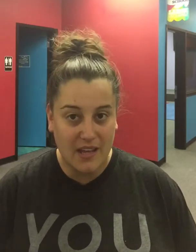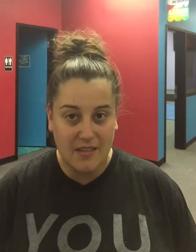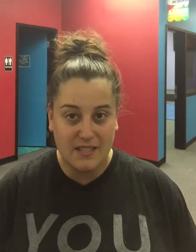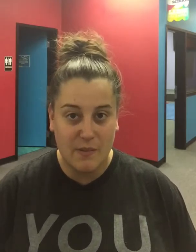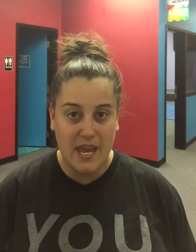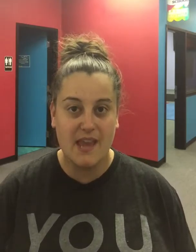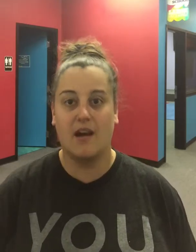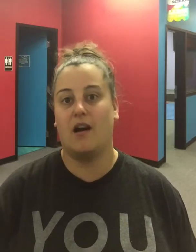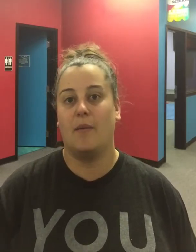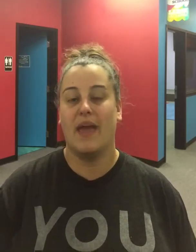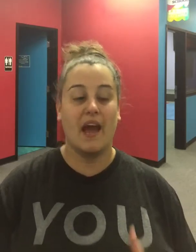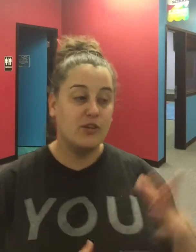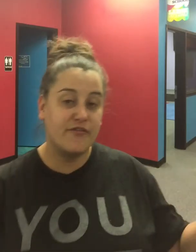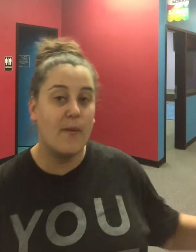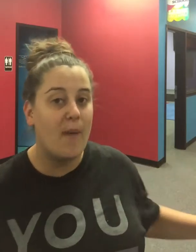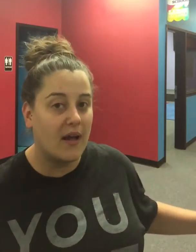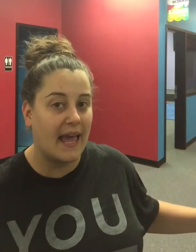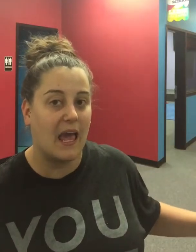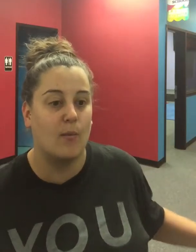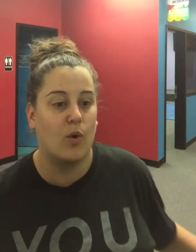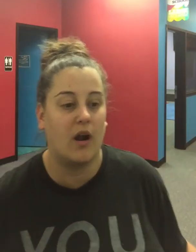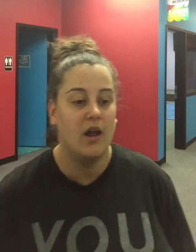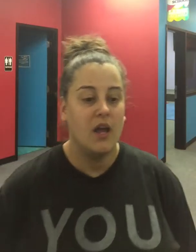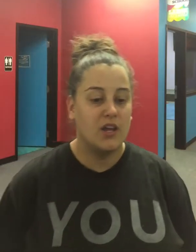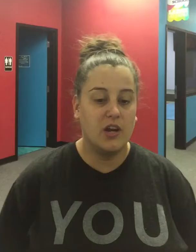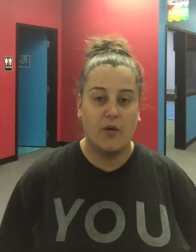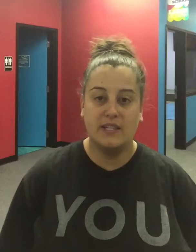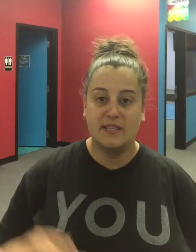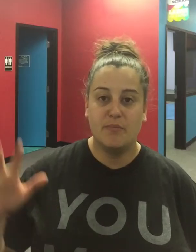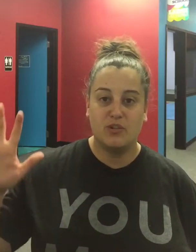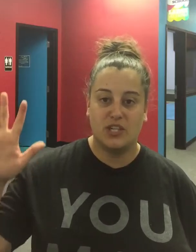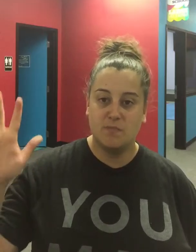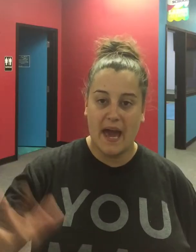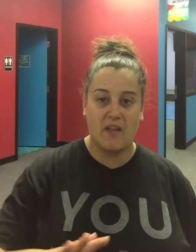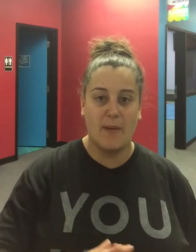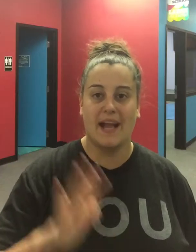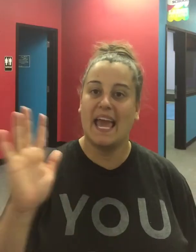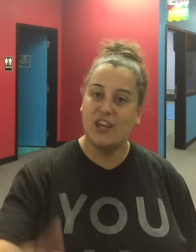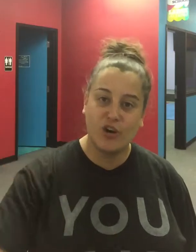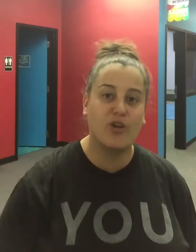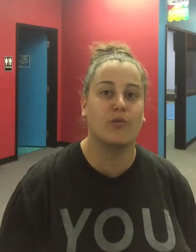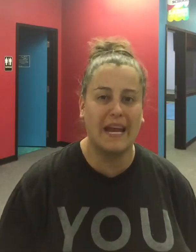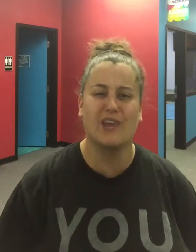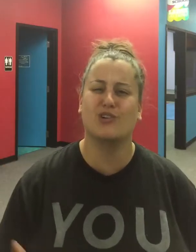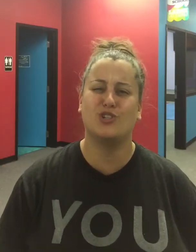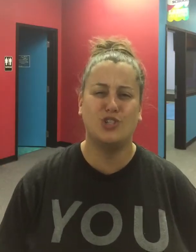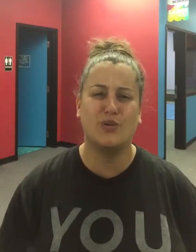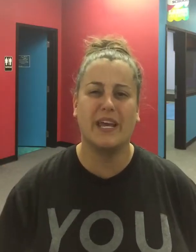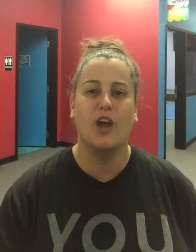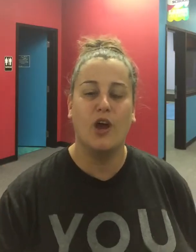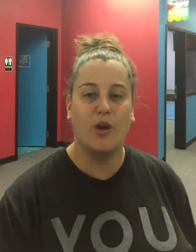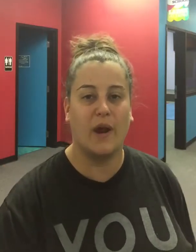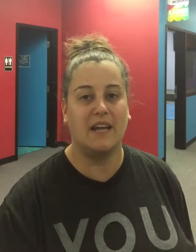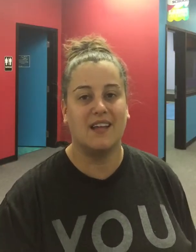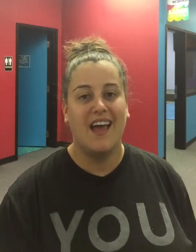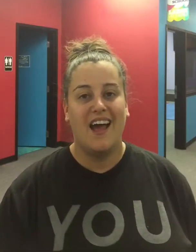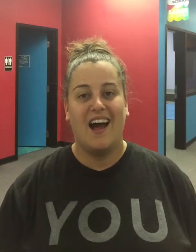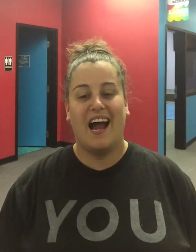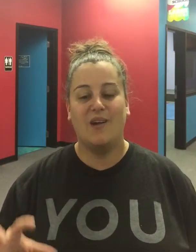you this week. Hey, how was your football game? Or, you know, a simple just pat on the back. You're great. You're doing great. I don't